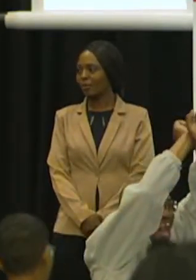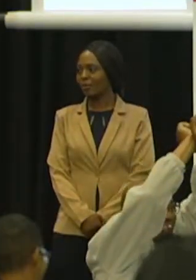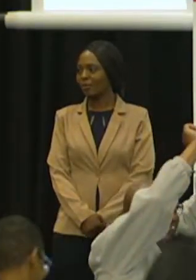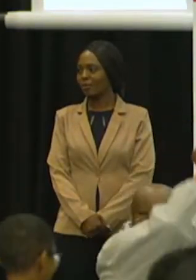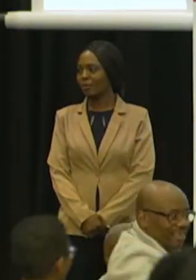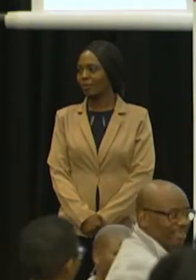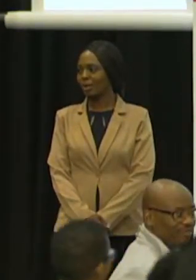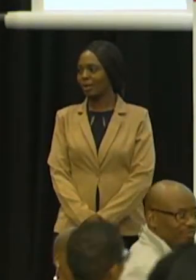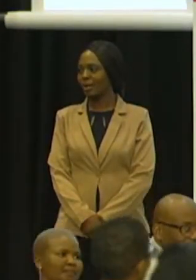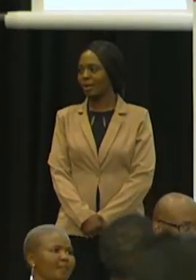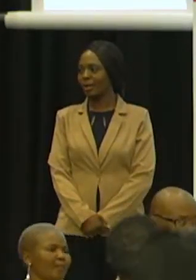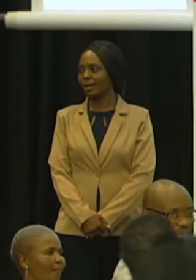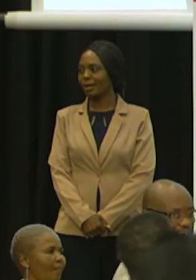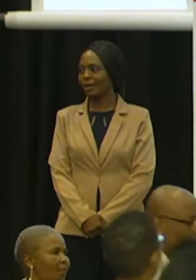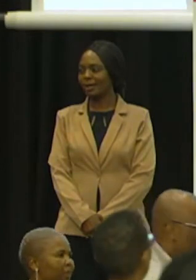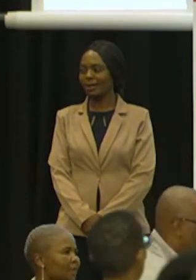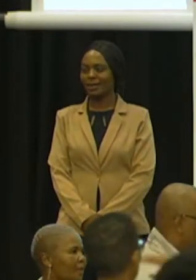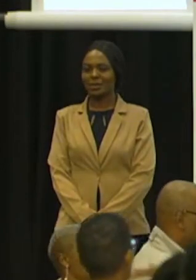besiyela.